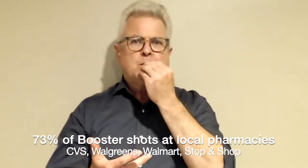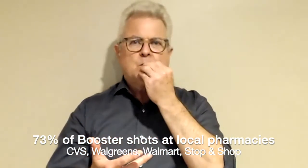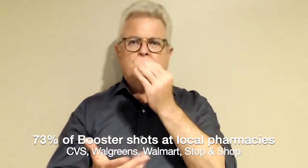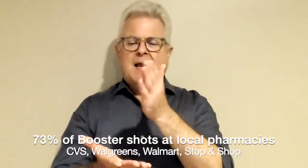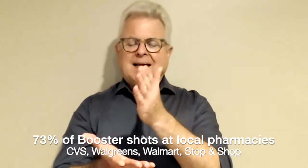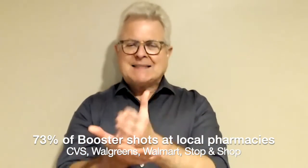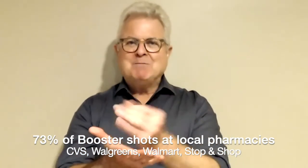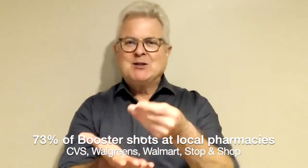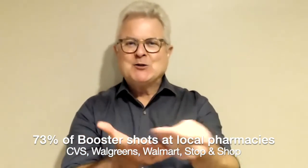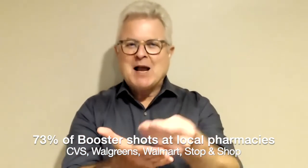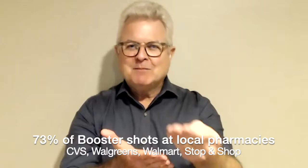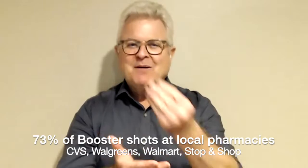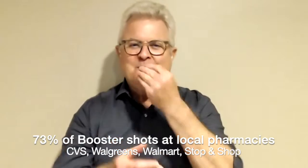Walmart, or Stop and Shop.